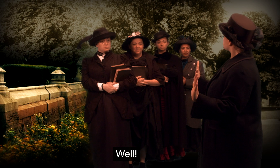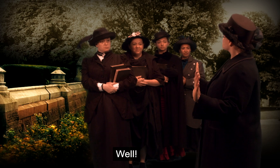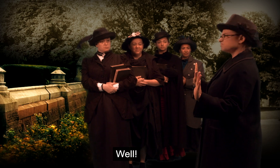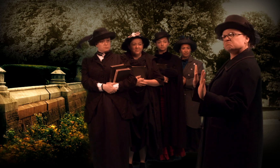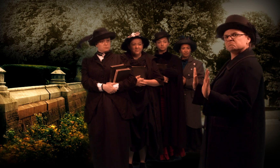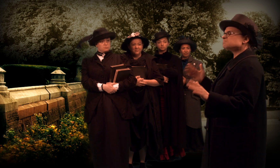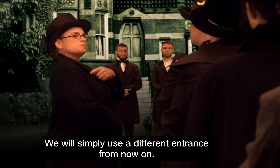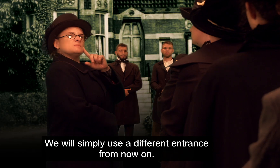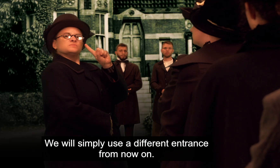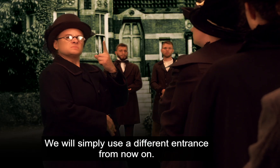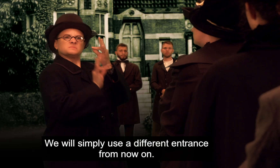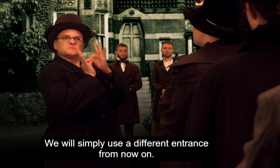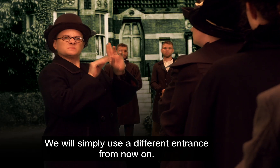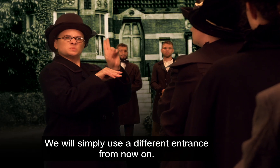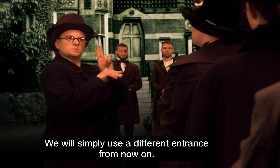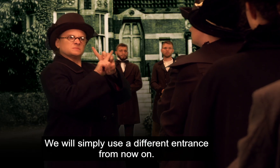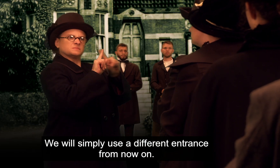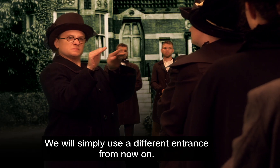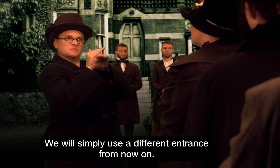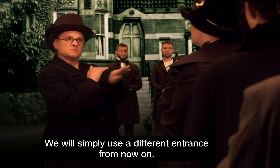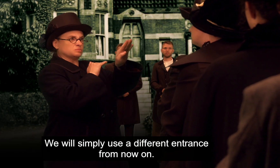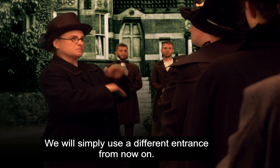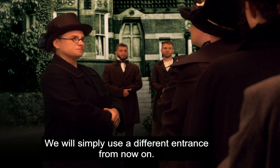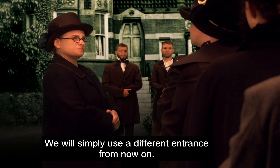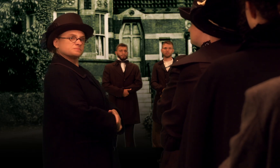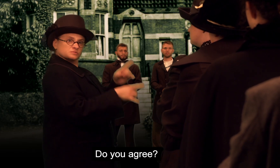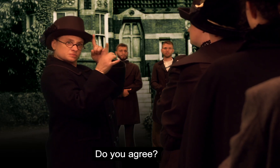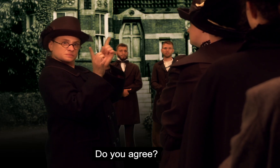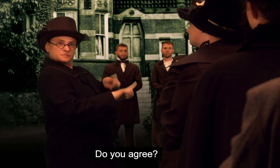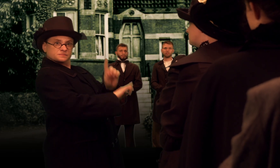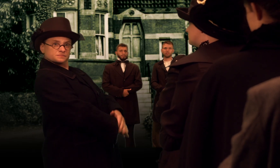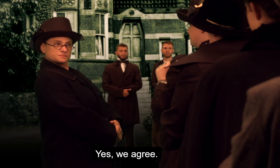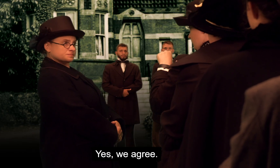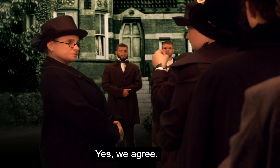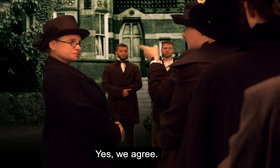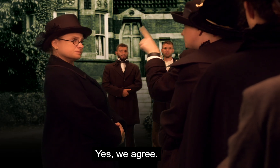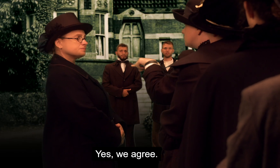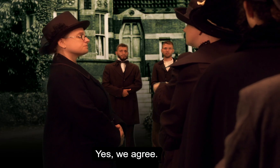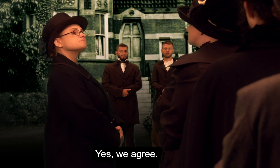Well, we will simply use a different entrance from now on. Do you agree? Yes, we agree.